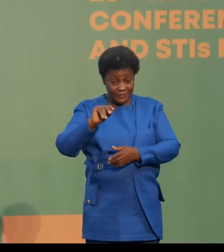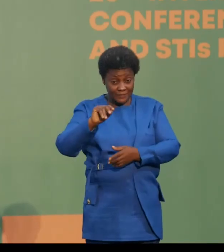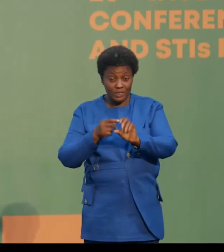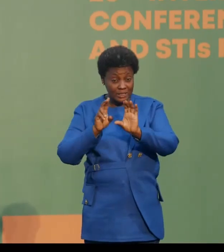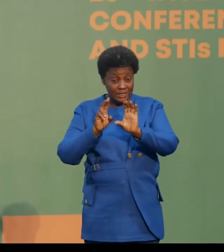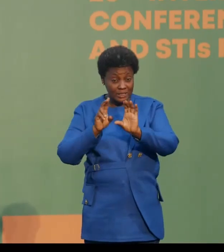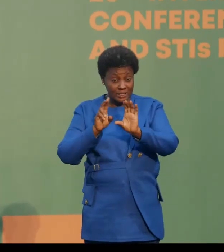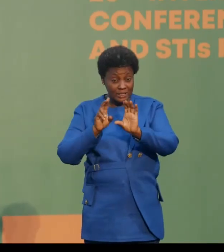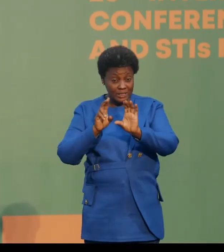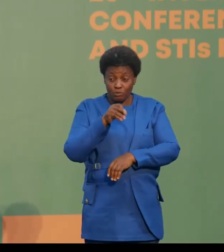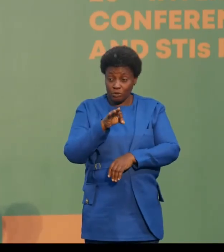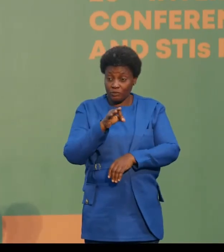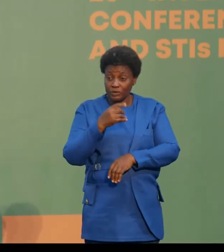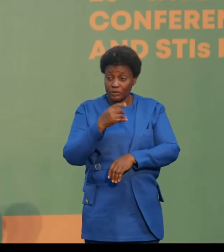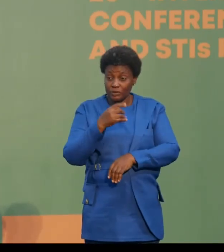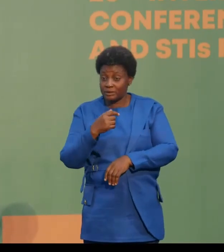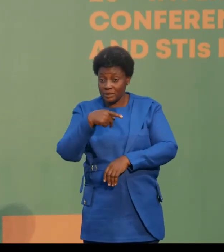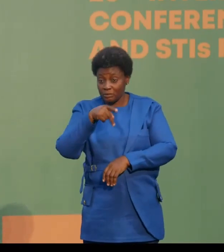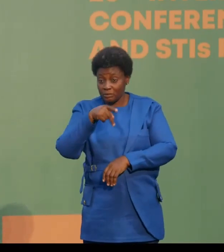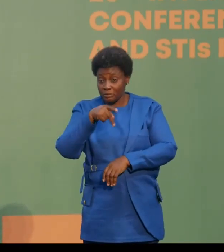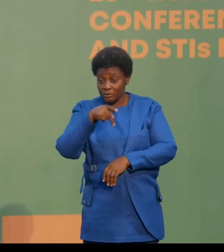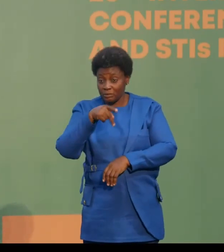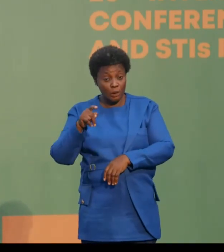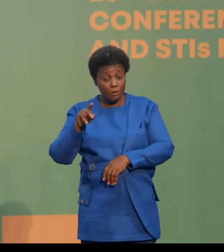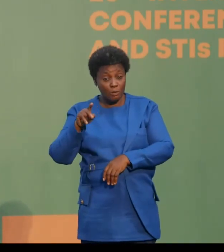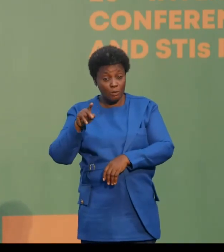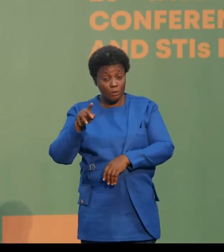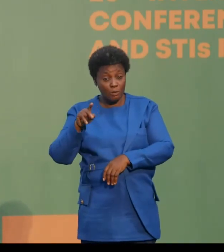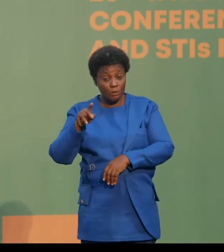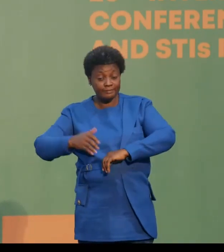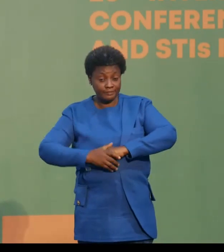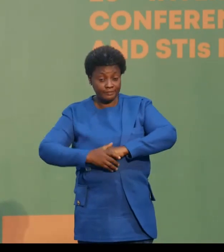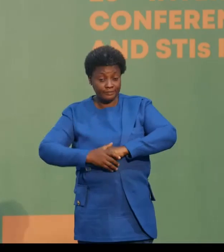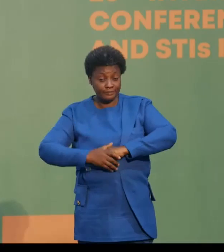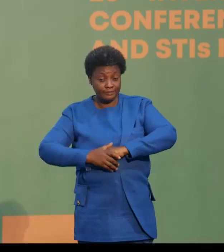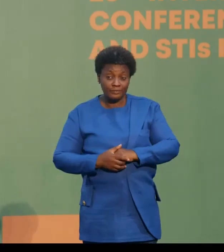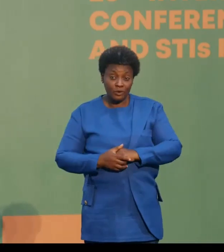Professor Ahuka Mandeke of DRC. So we have about